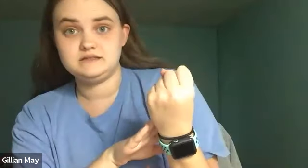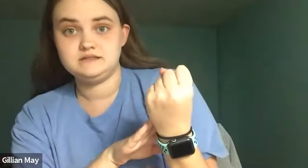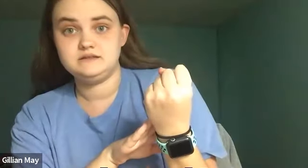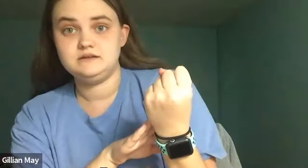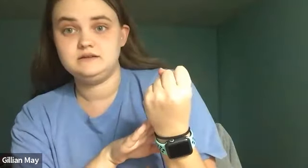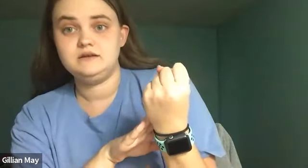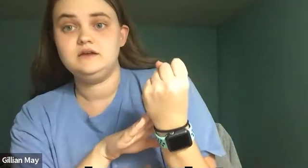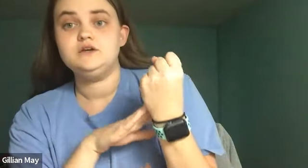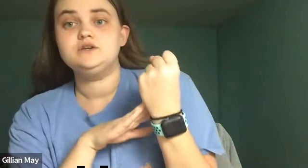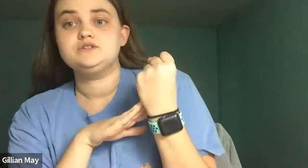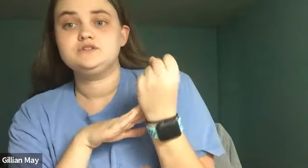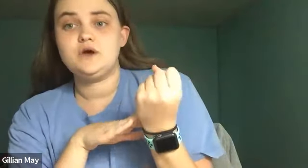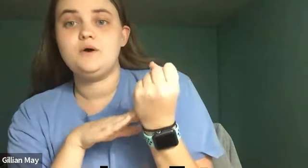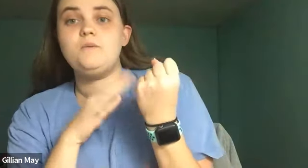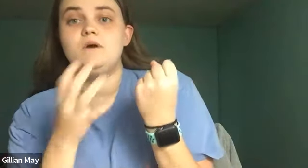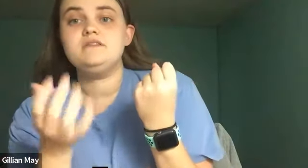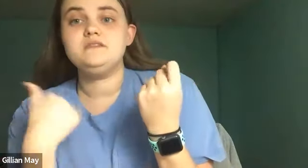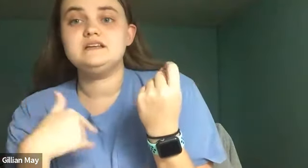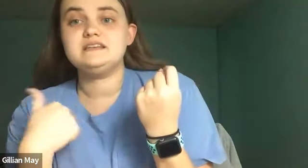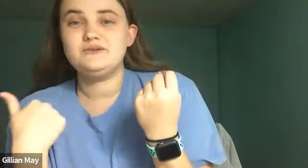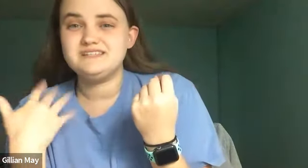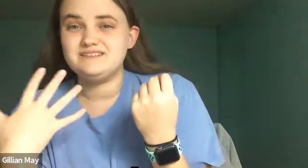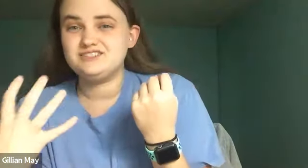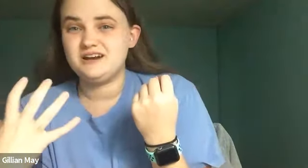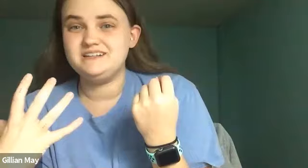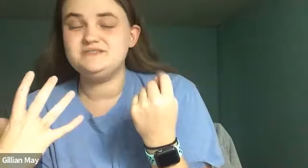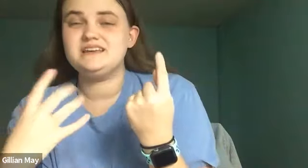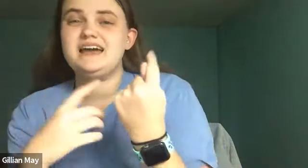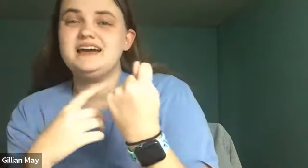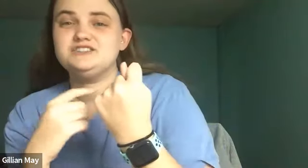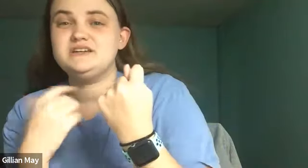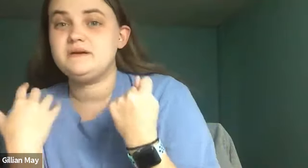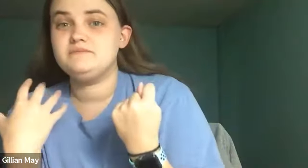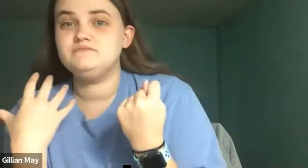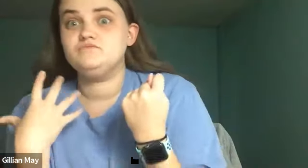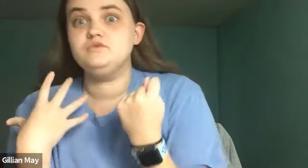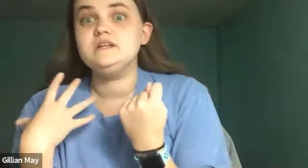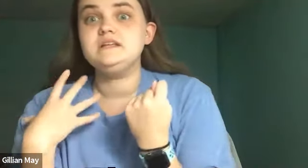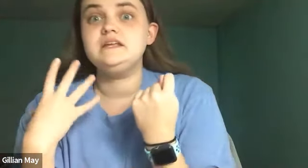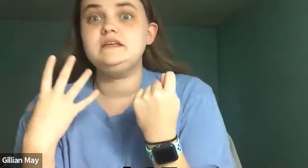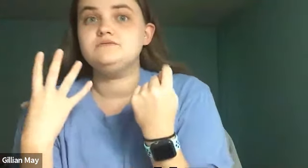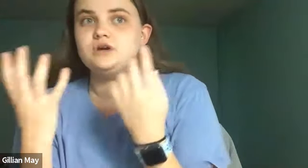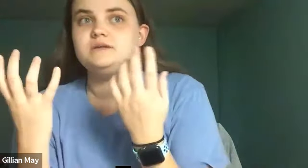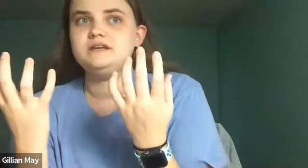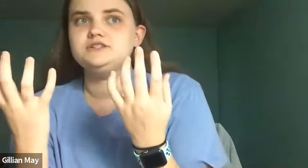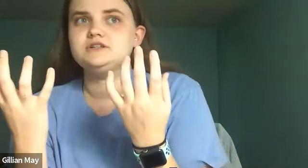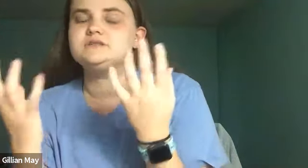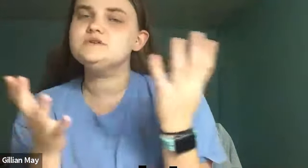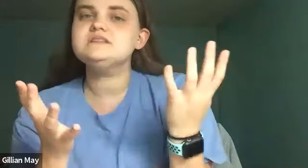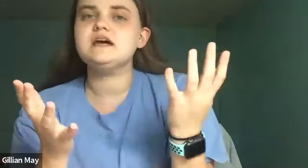S? So one of the things I always try to do is if I'm really trying to make sure, because most of the